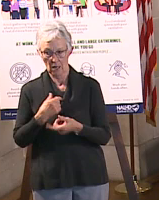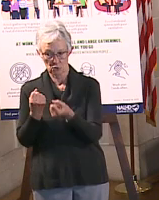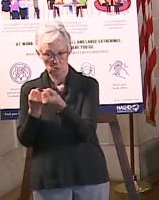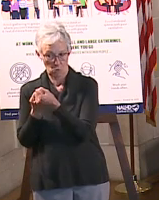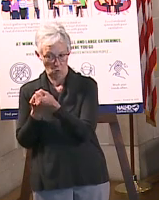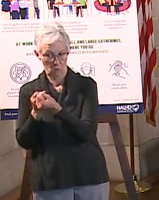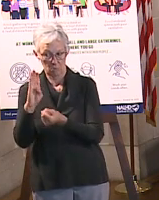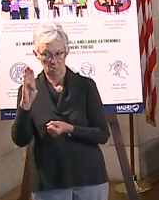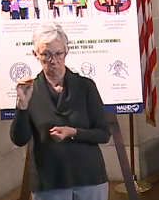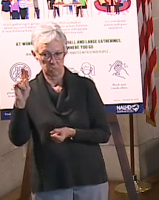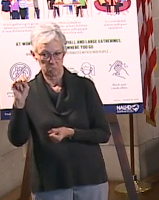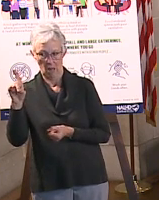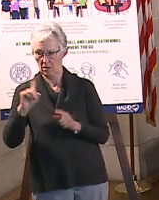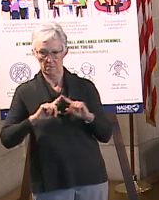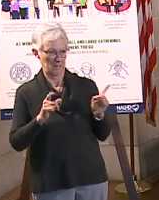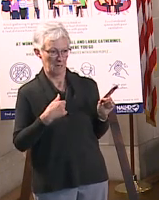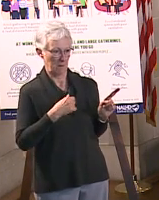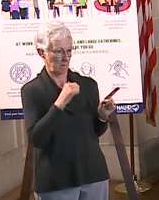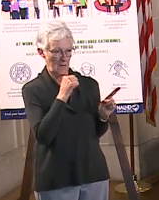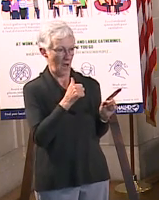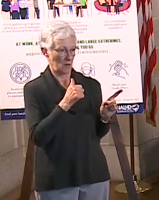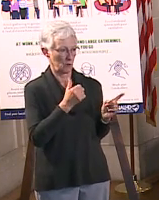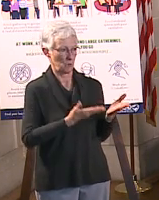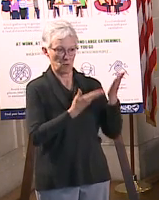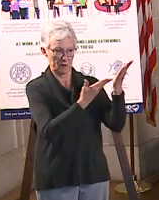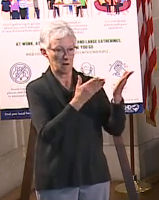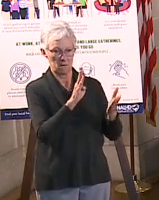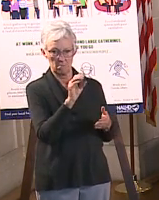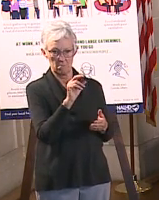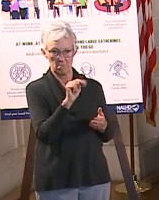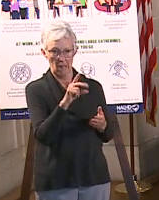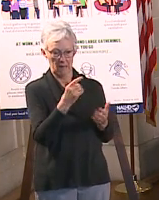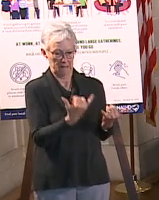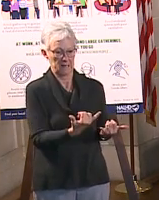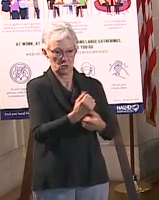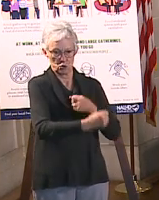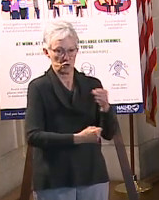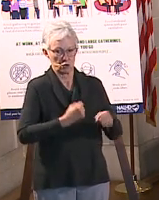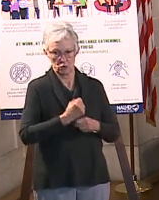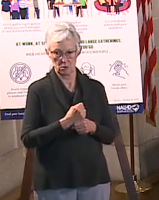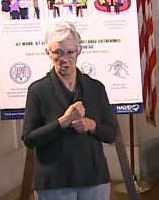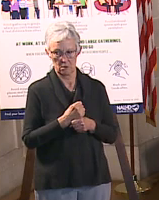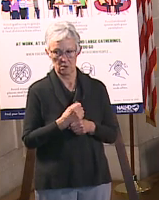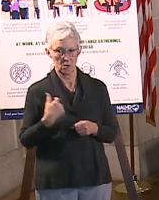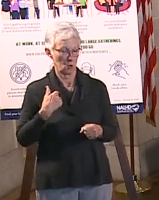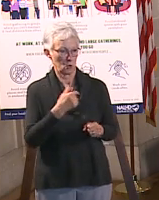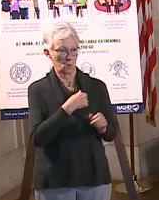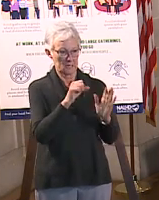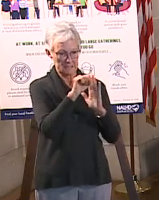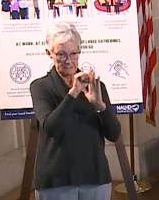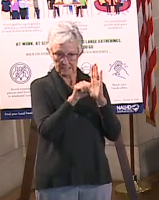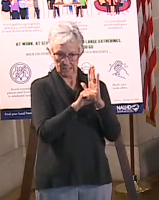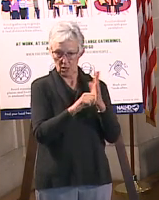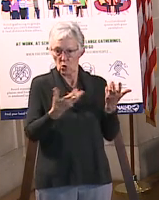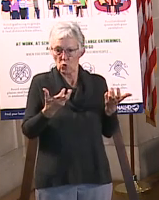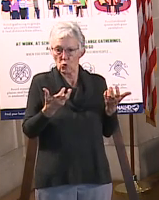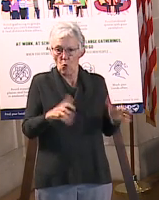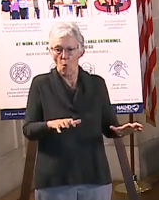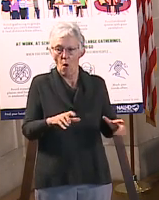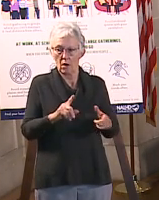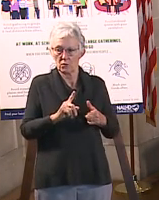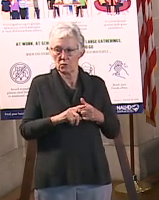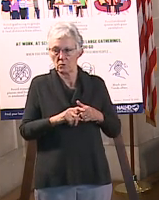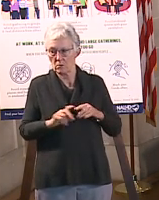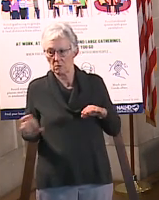this legislative session. And the reason is because we at the state, our Constitution says we don't take on debt. So you'd have to